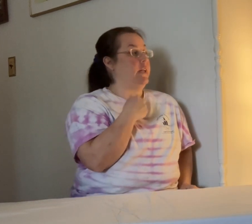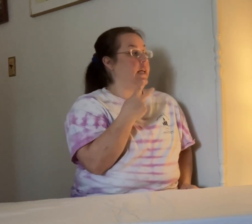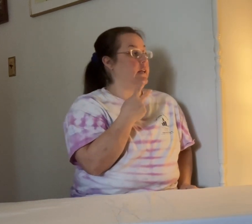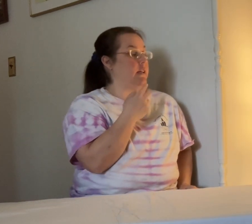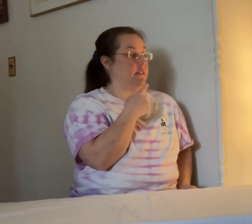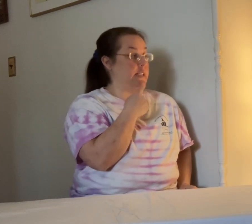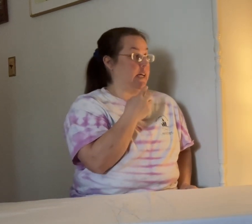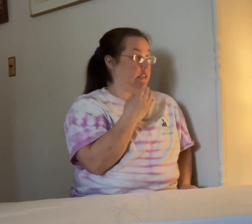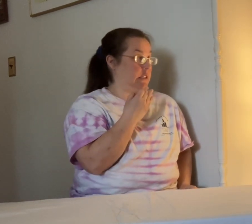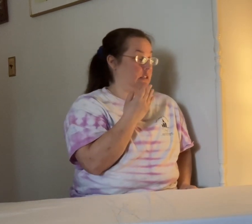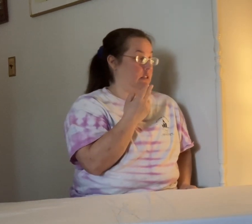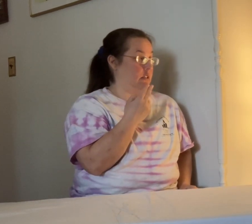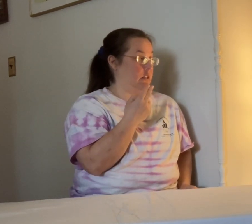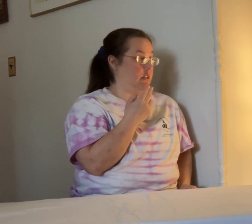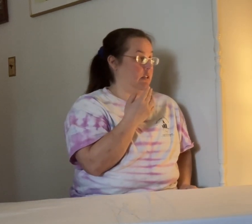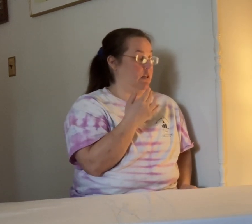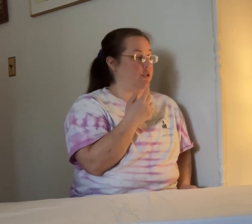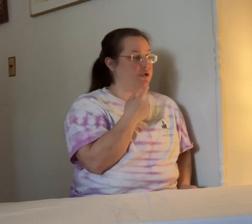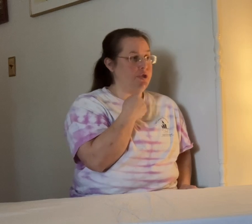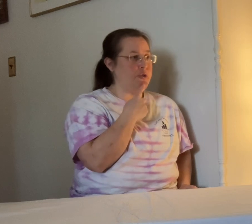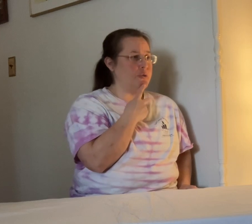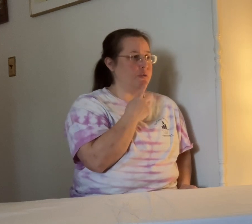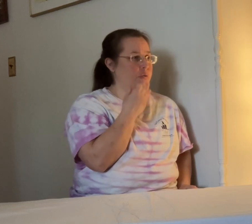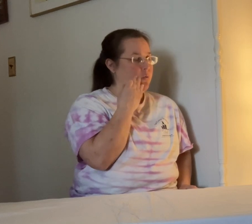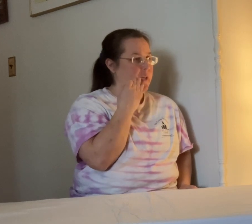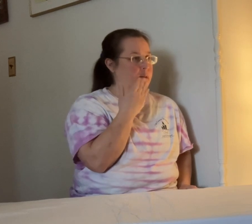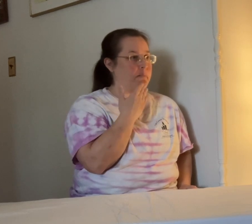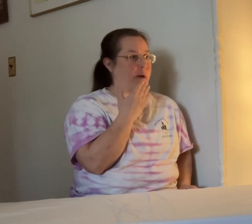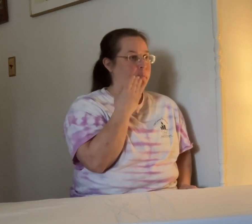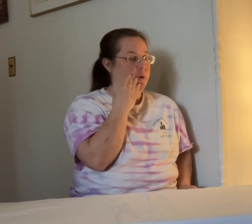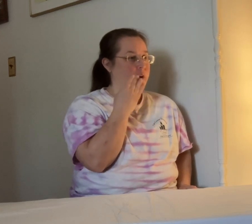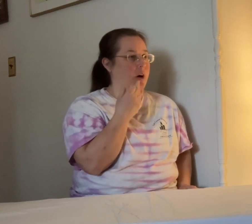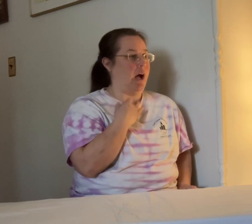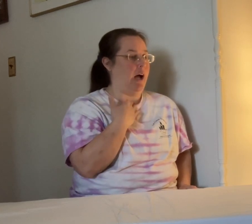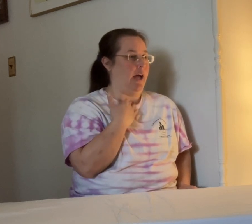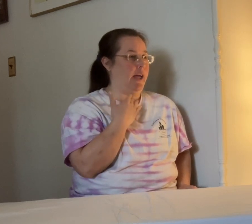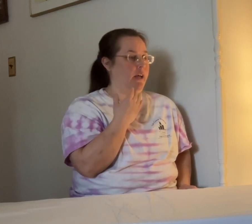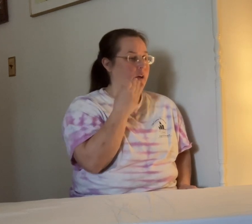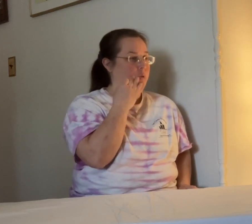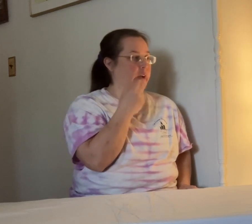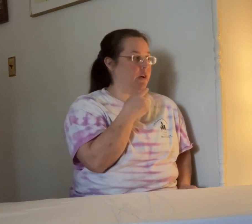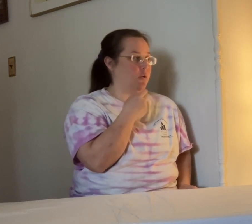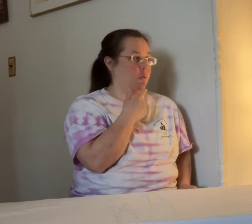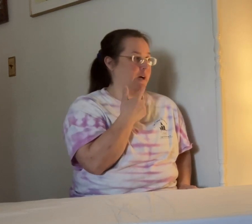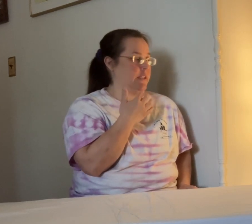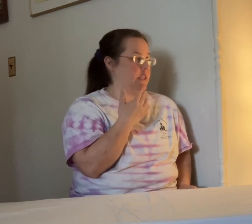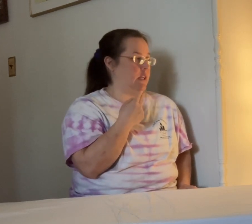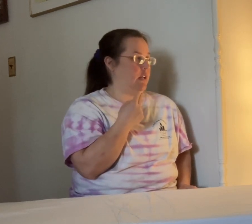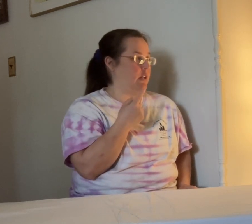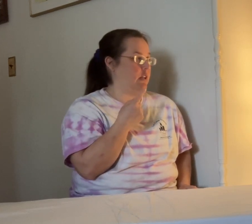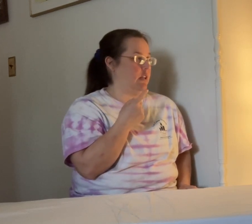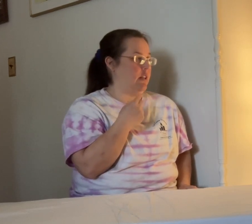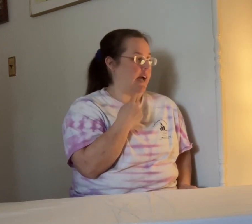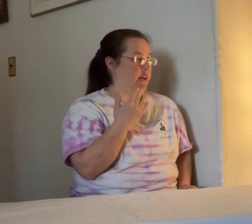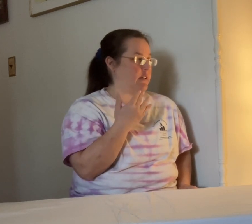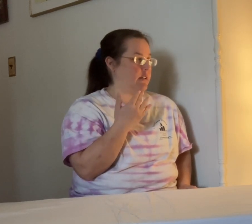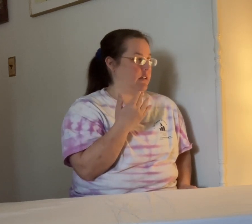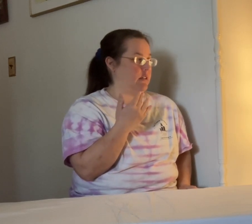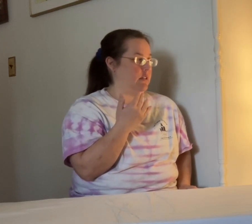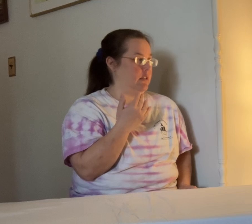rolling desk. Do you remember I requested that? Yes,